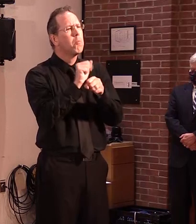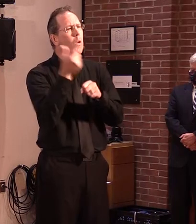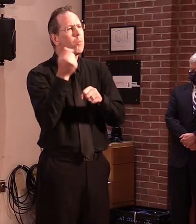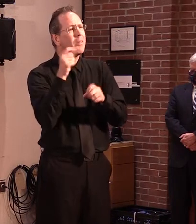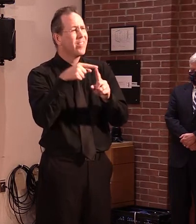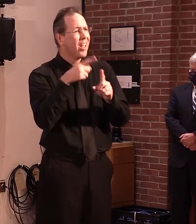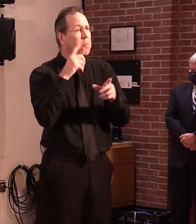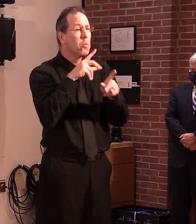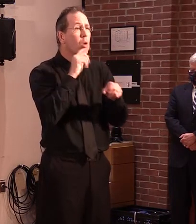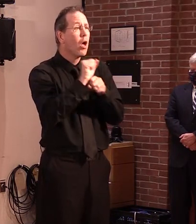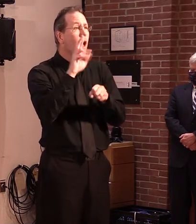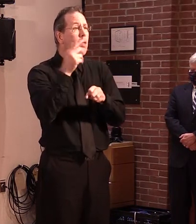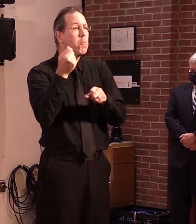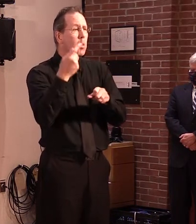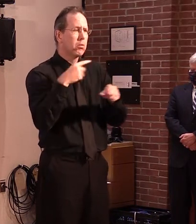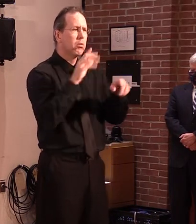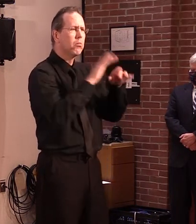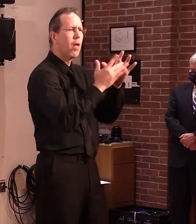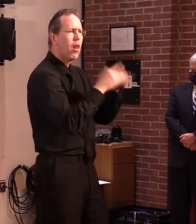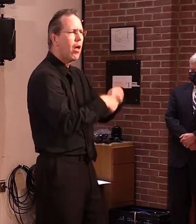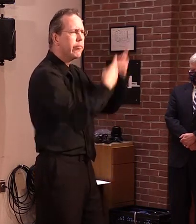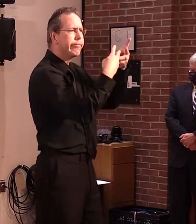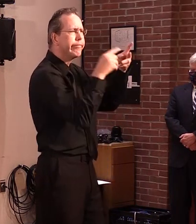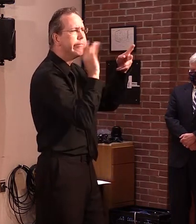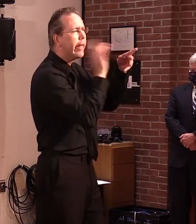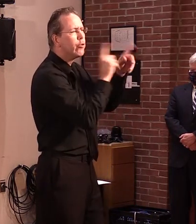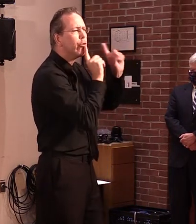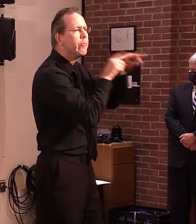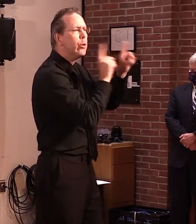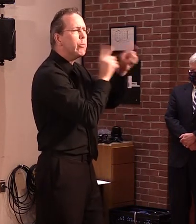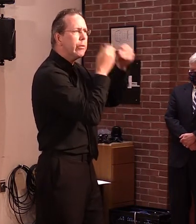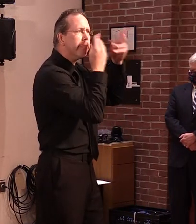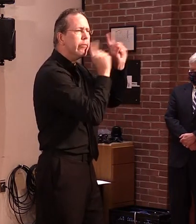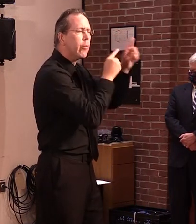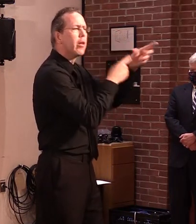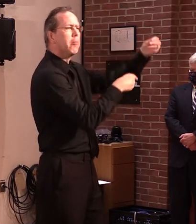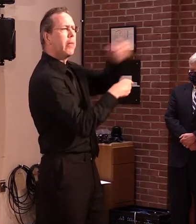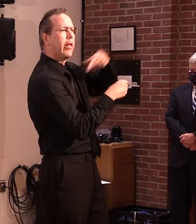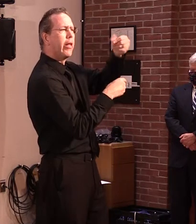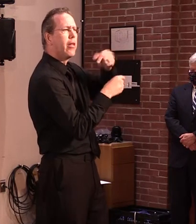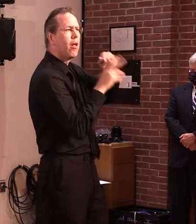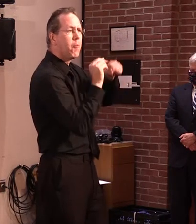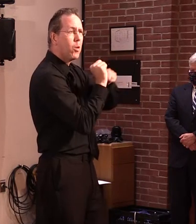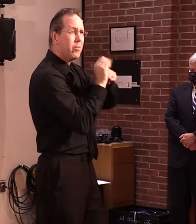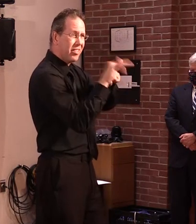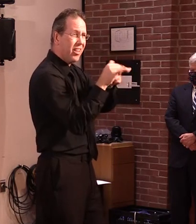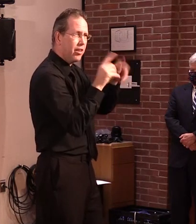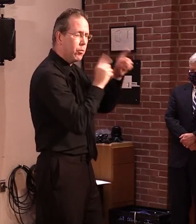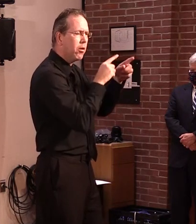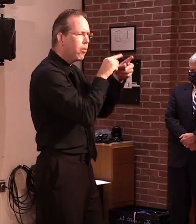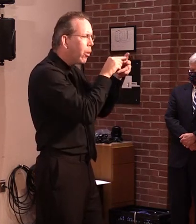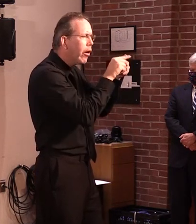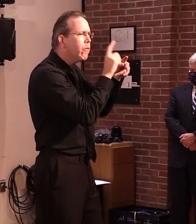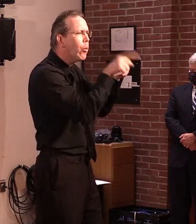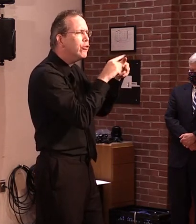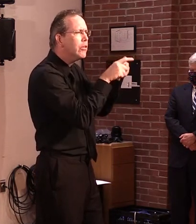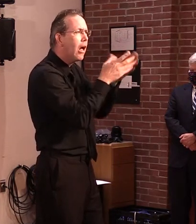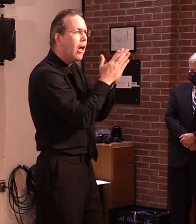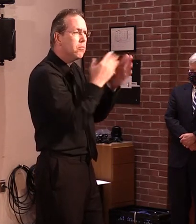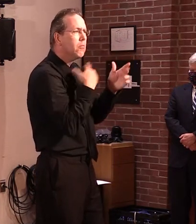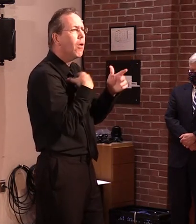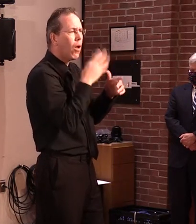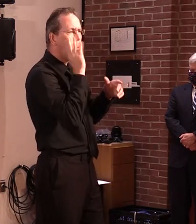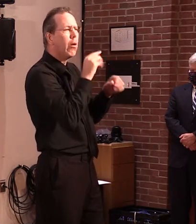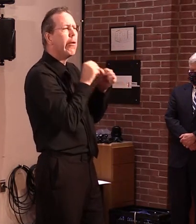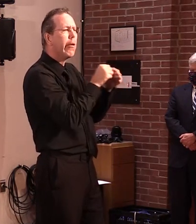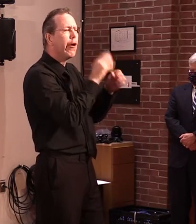Sure, thank you, Governor. The question has been on the application since pre-COVID and to